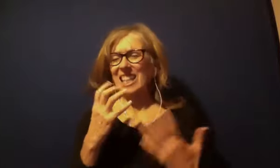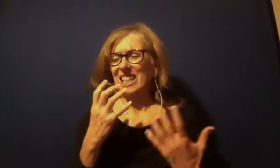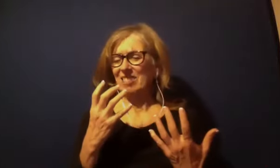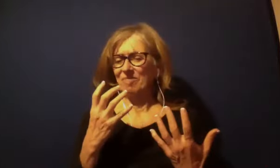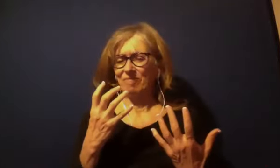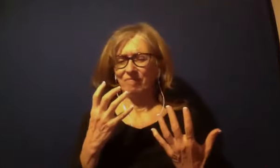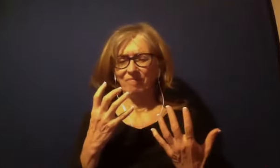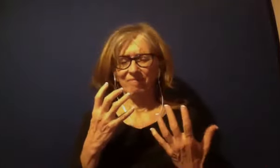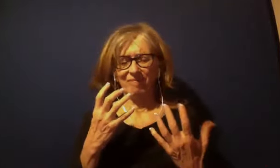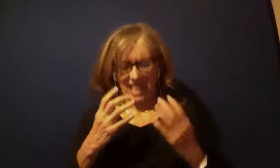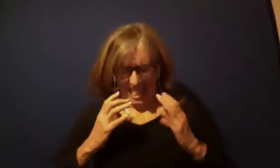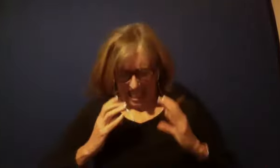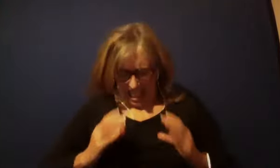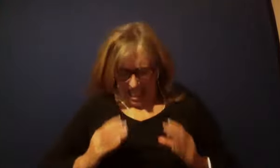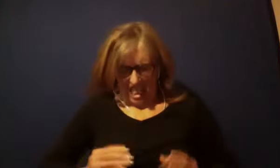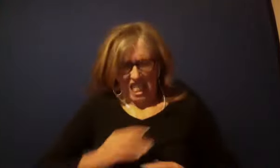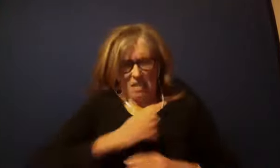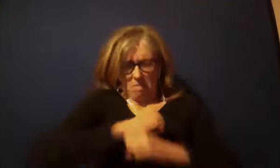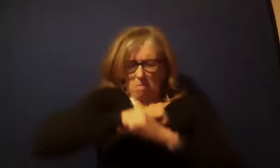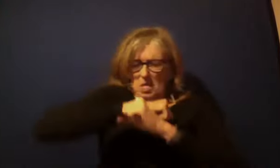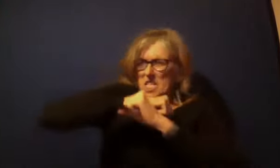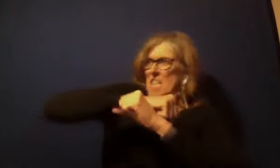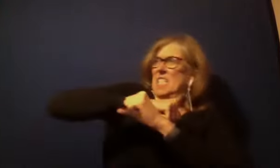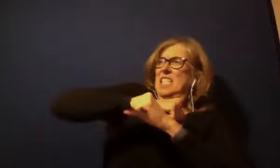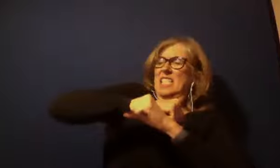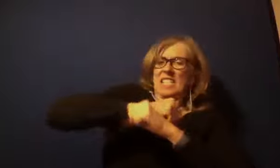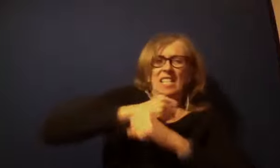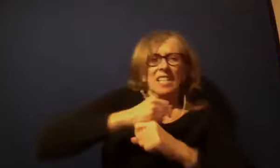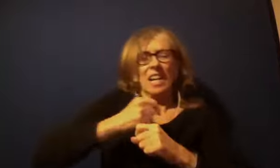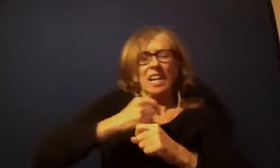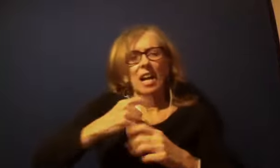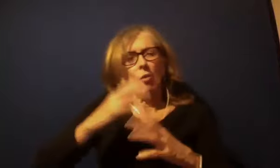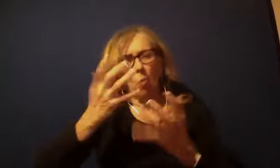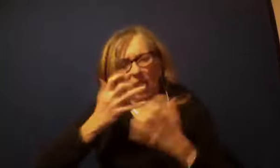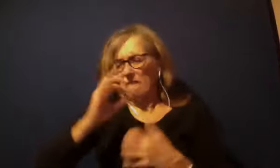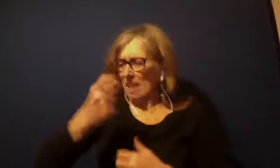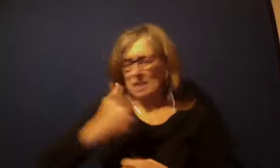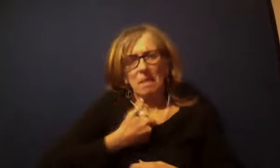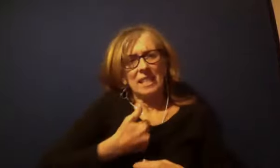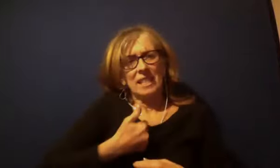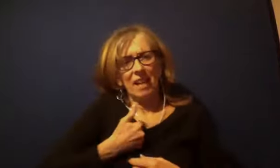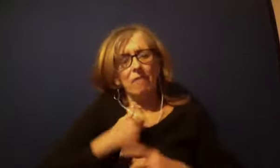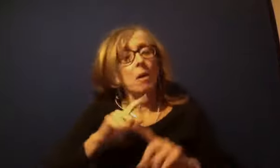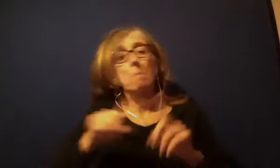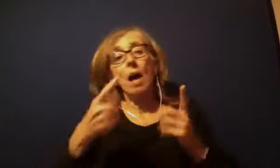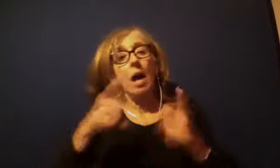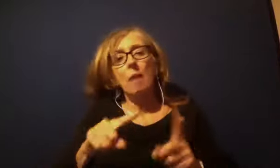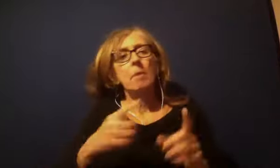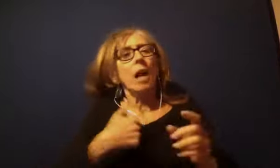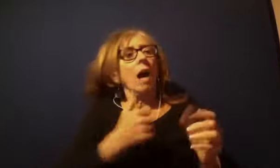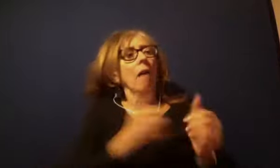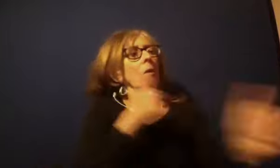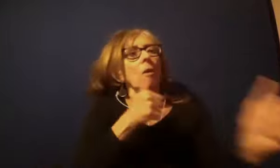coats of armour of how I was trying to, look after myself, fix myself. And I just separated myself from everything and everyone.